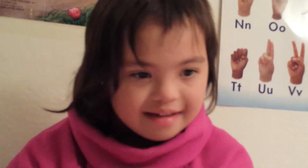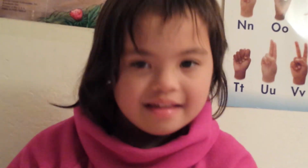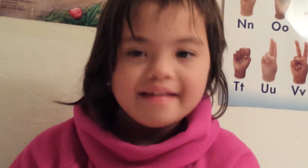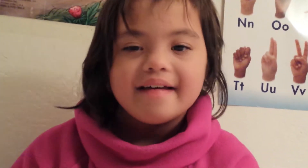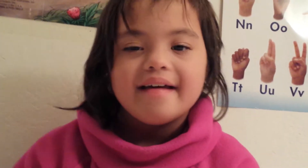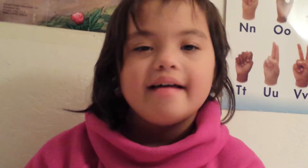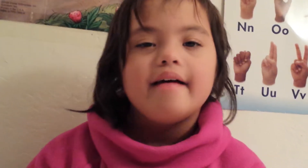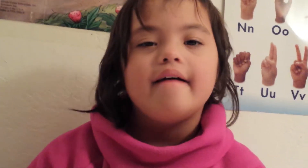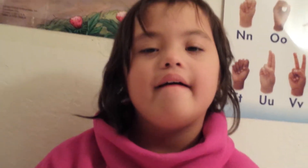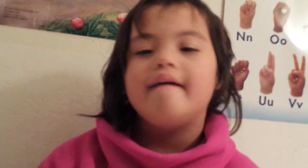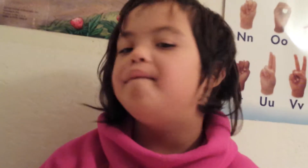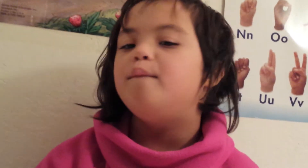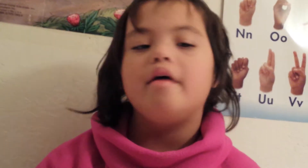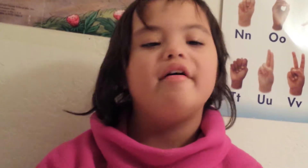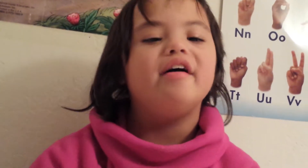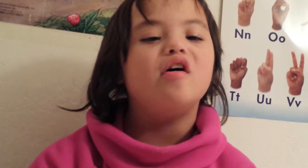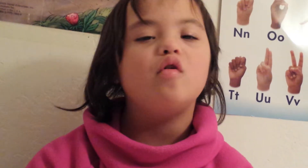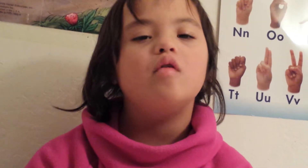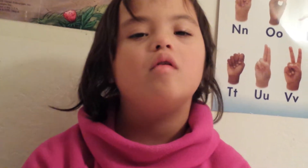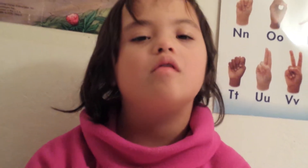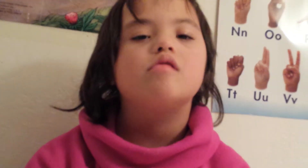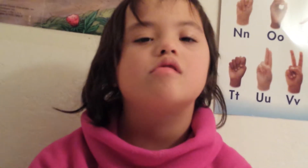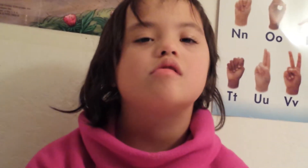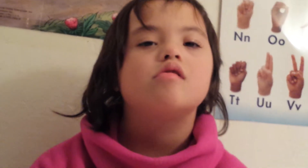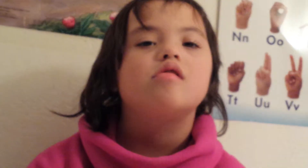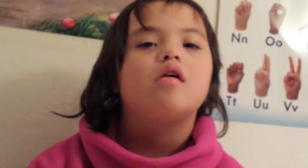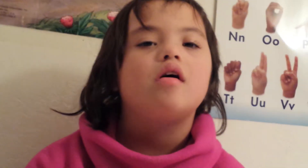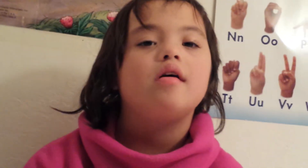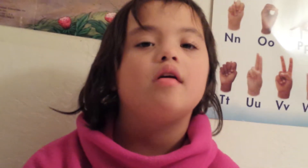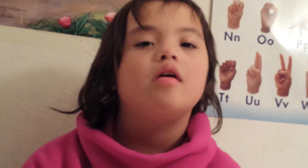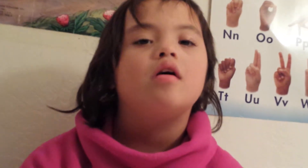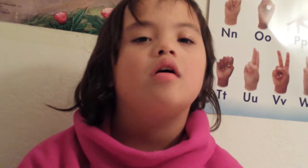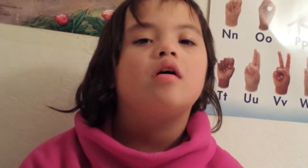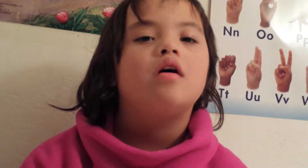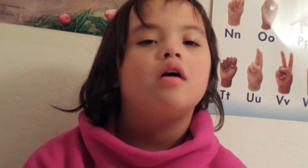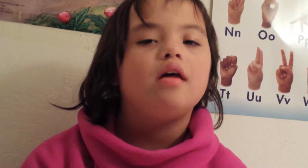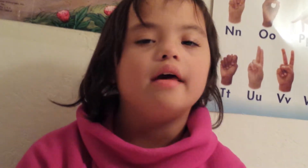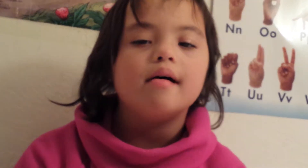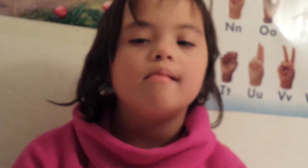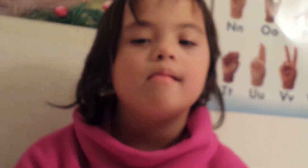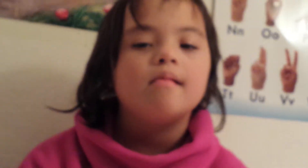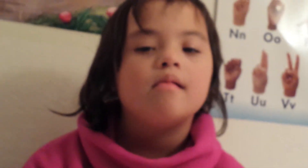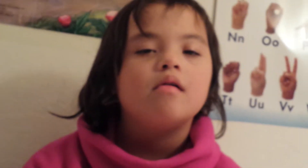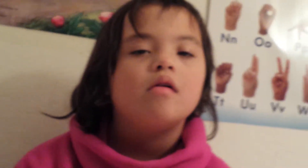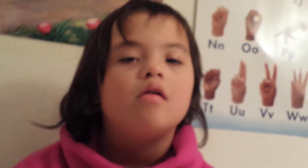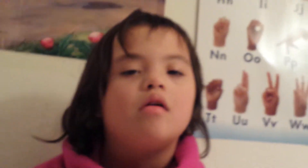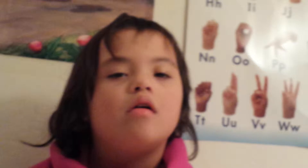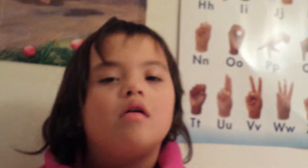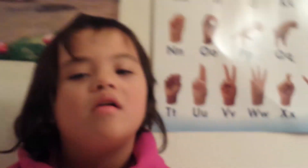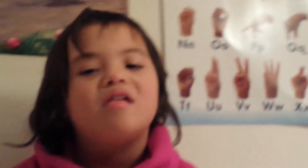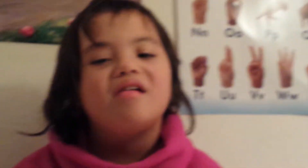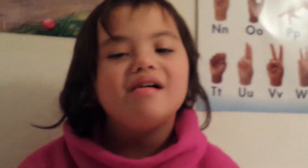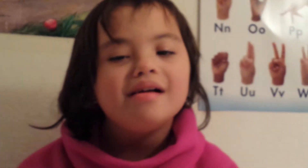What else? Video. You saw a video at Disneyland? Yeah. Did you see any